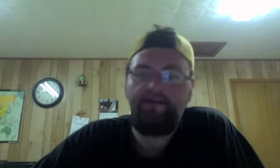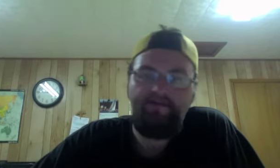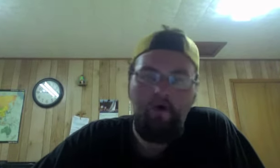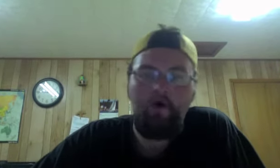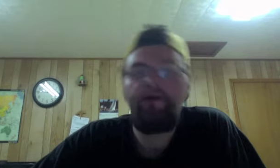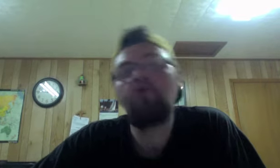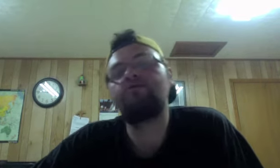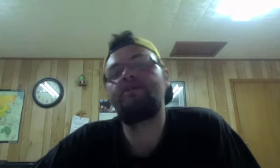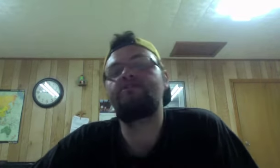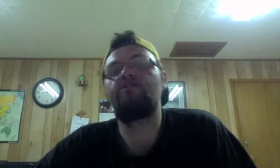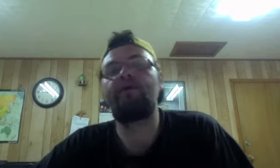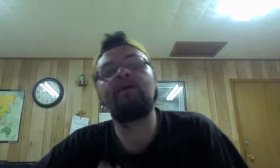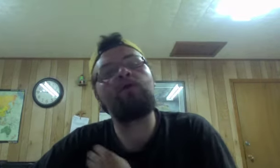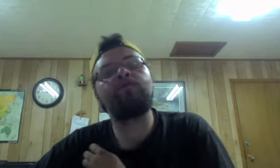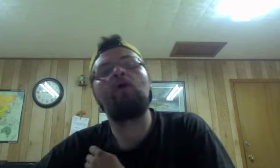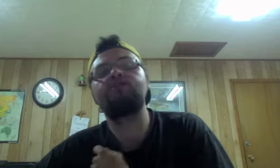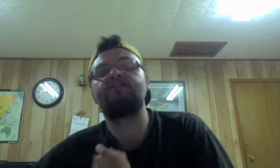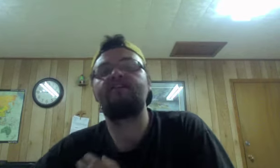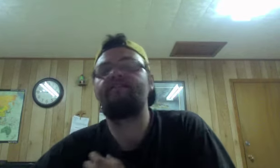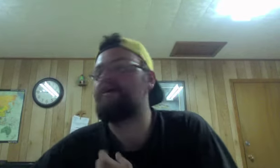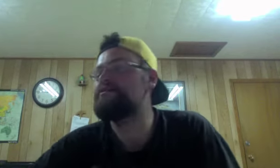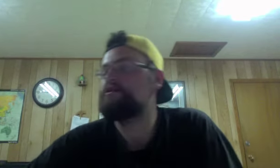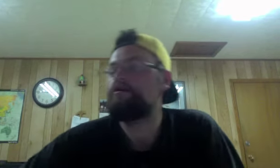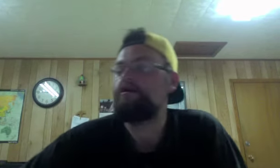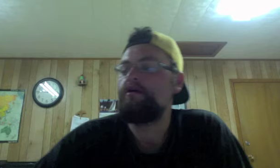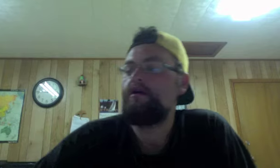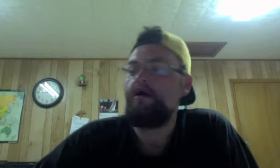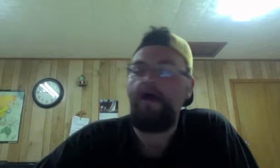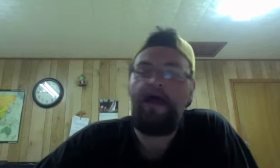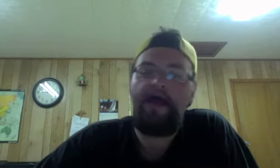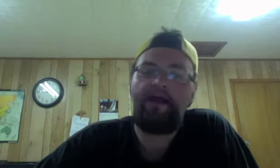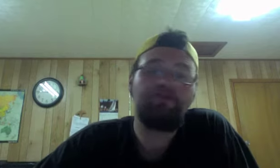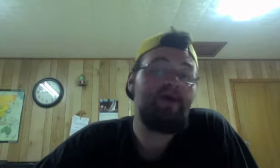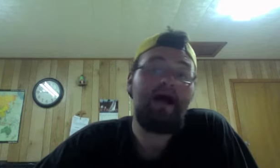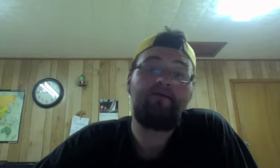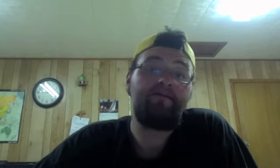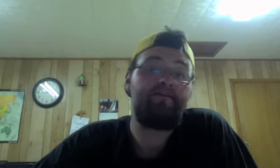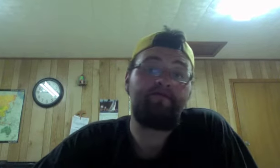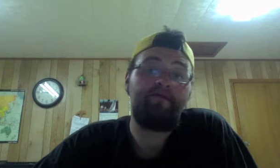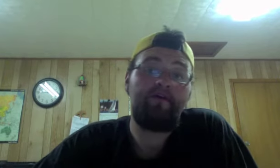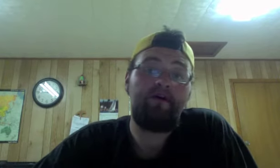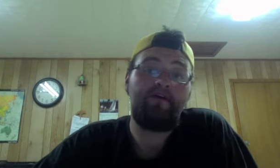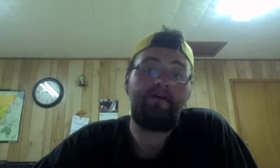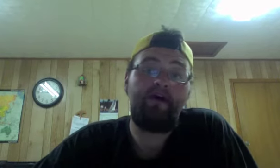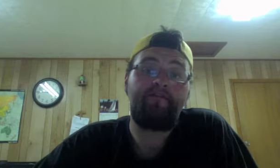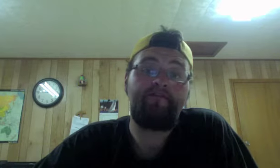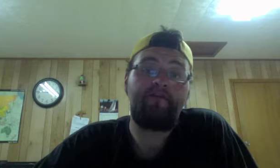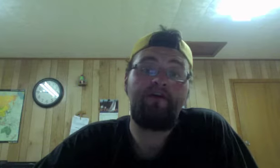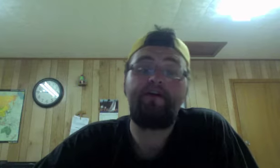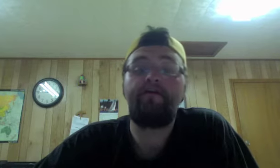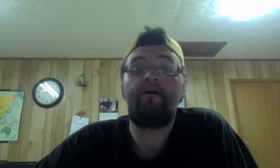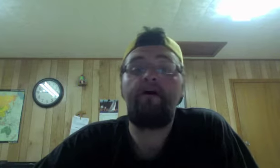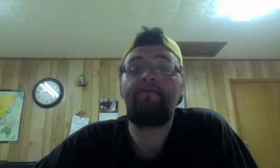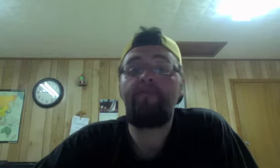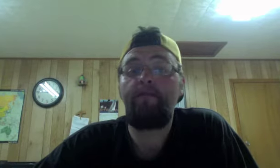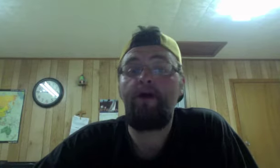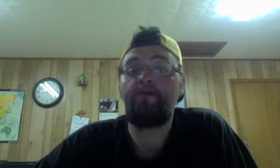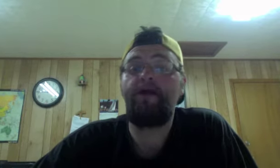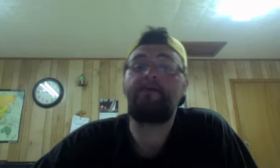before knows what he's doing knows the defense and goes back with a us a familiar uh partner back there